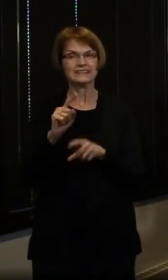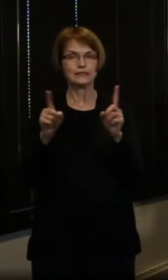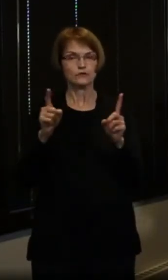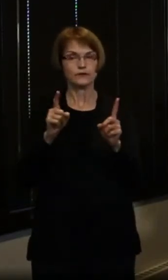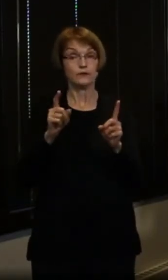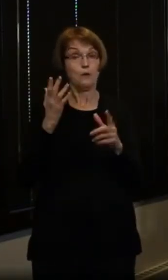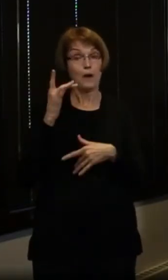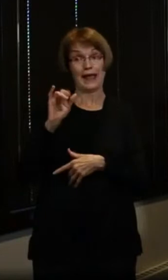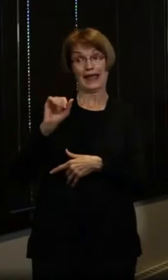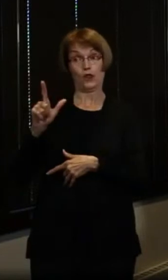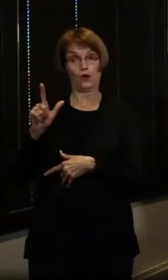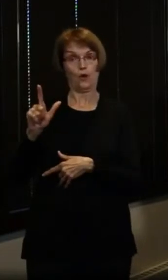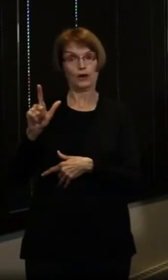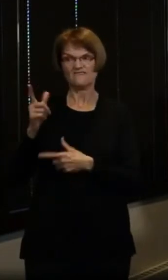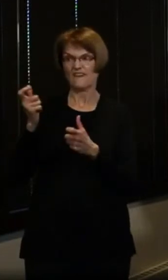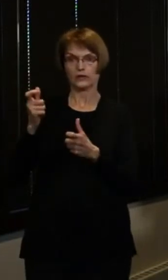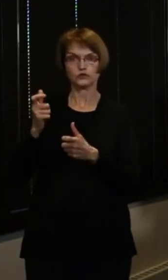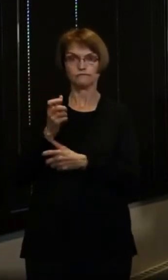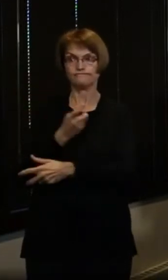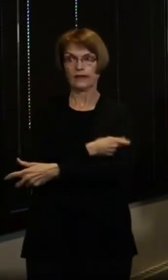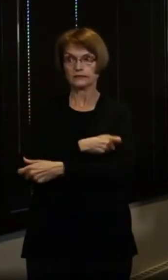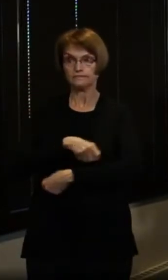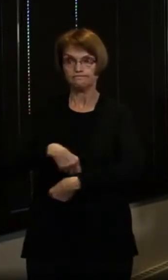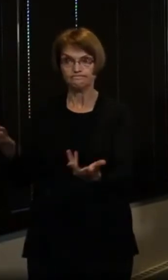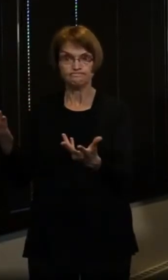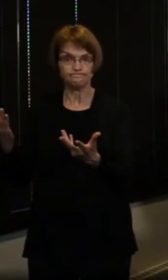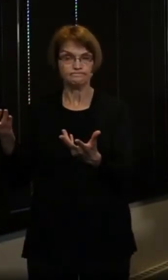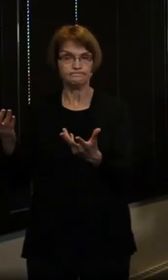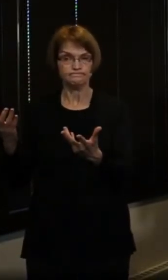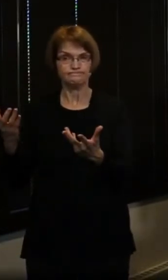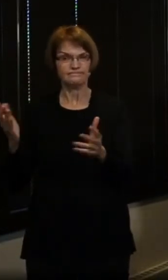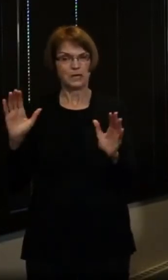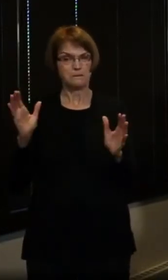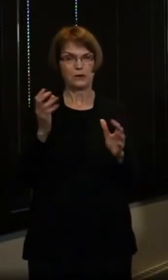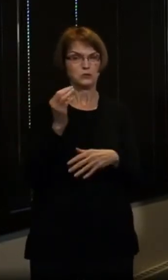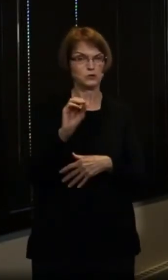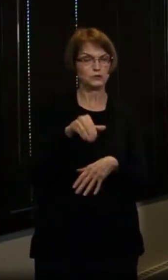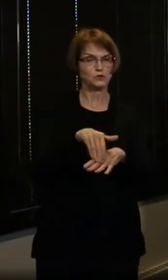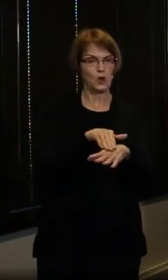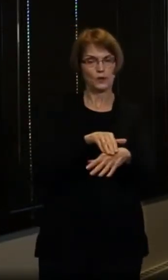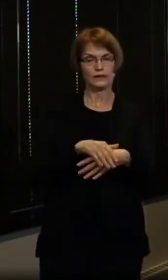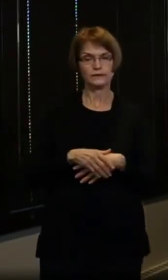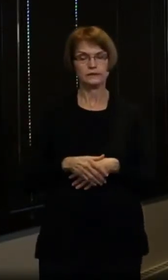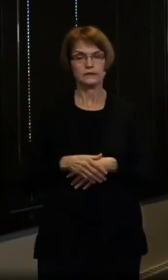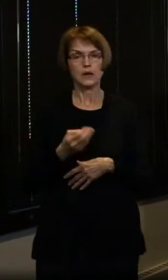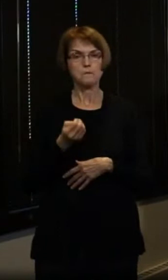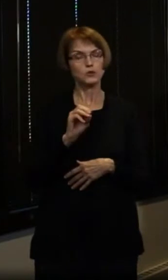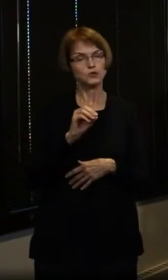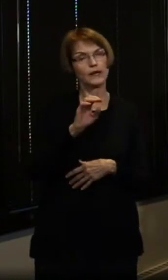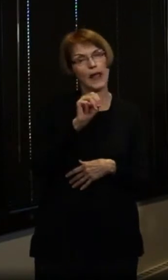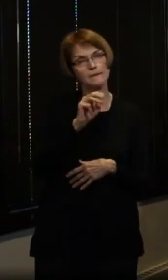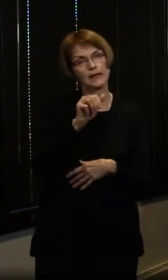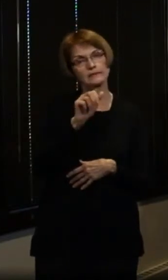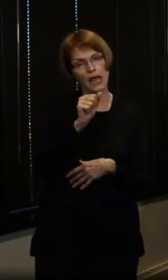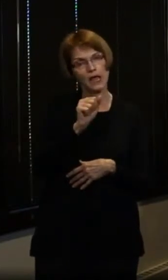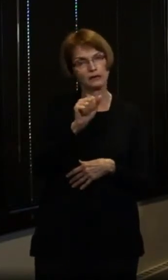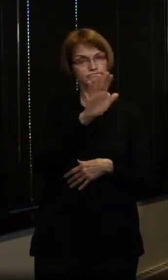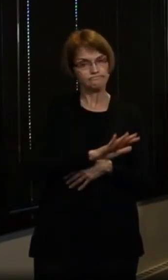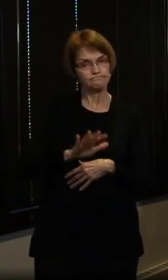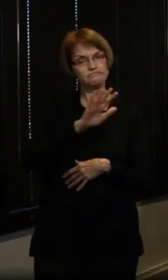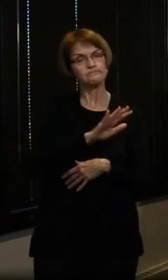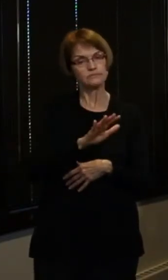faster paced than Missouri is. But at our current rate between the Missouri MSA, we're estimating that we can get